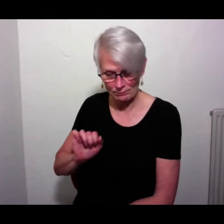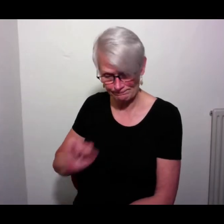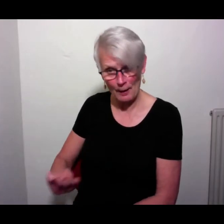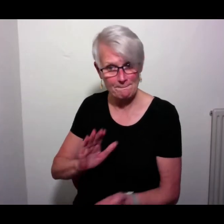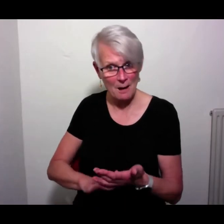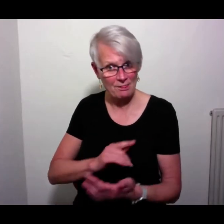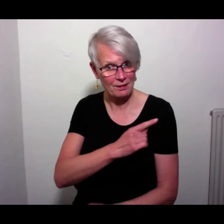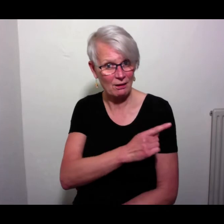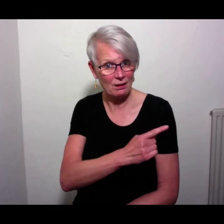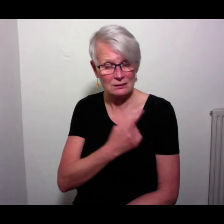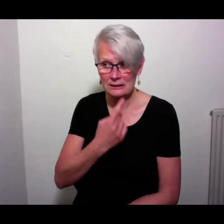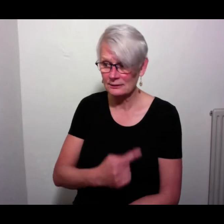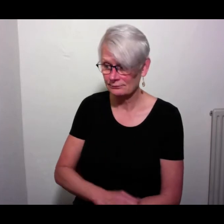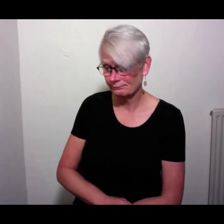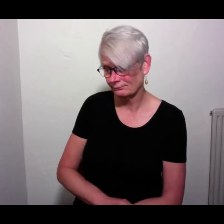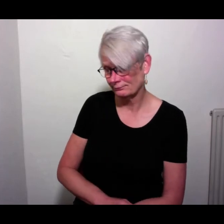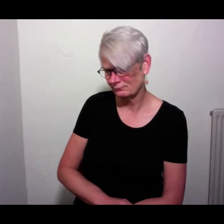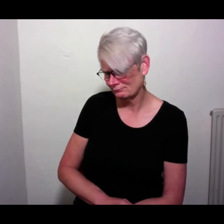This little girl's mother pipes up.